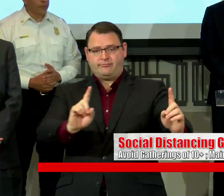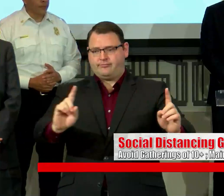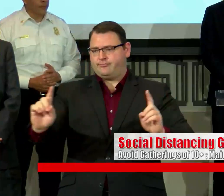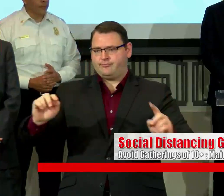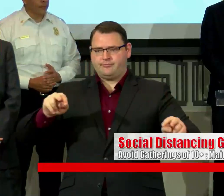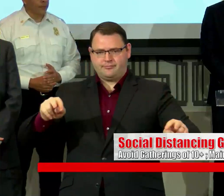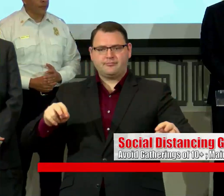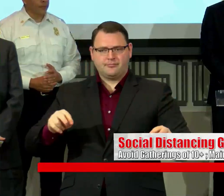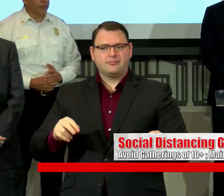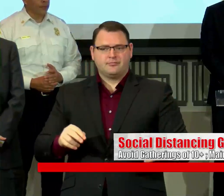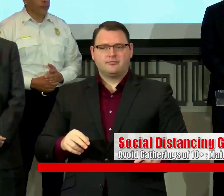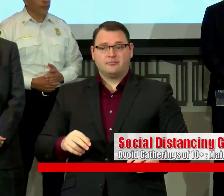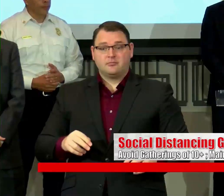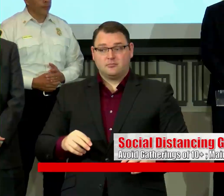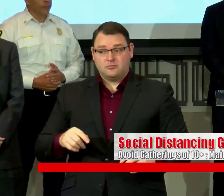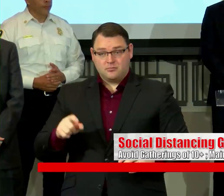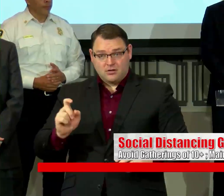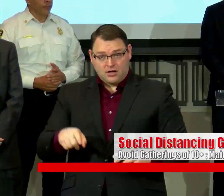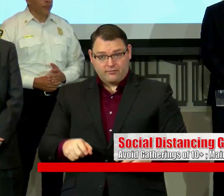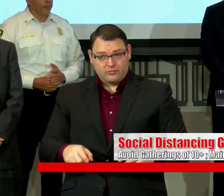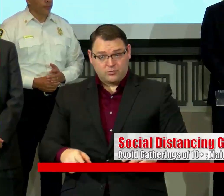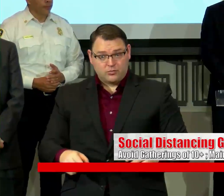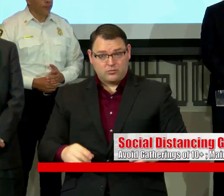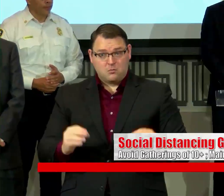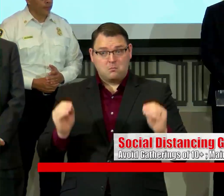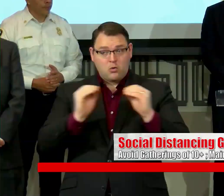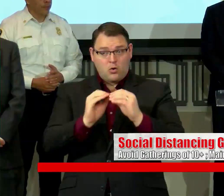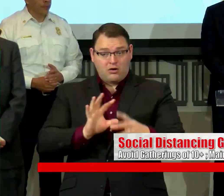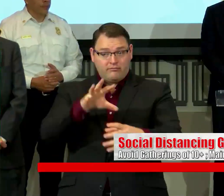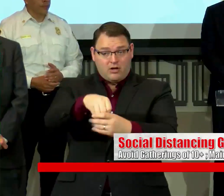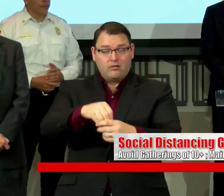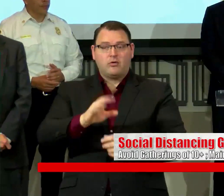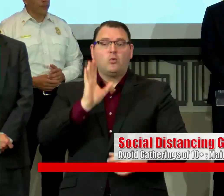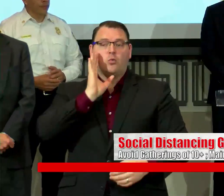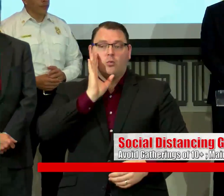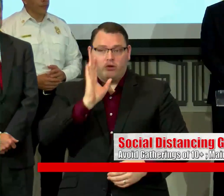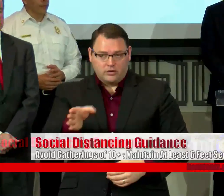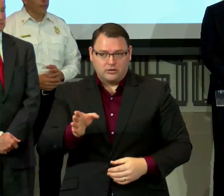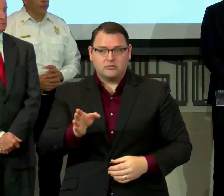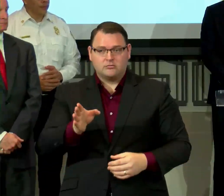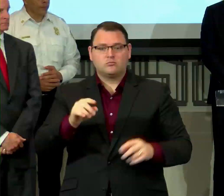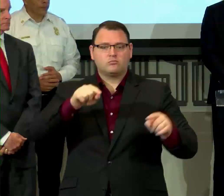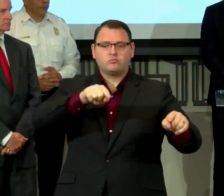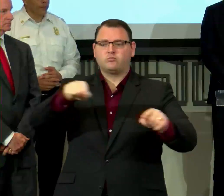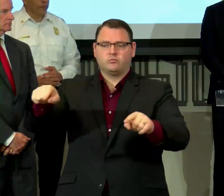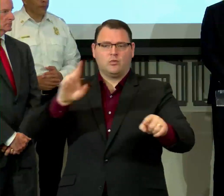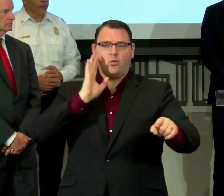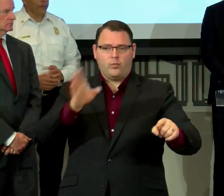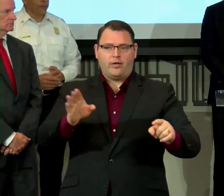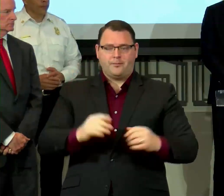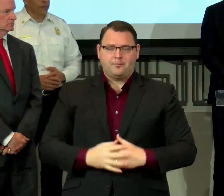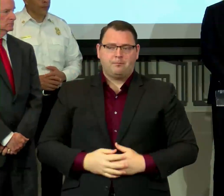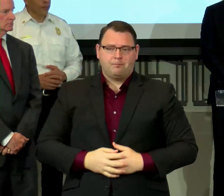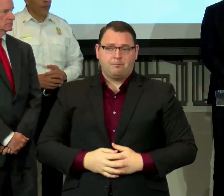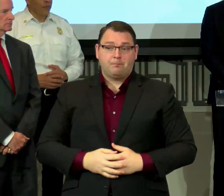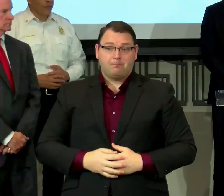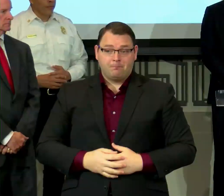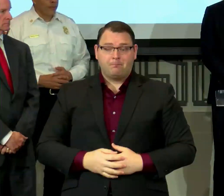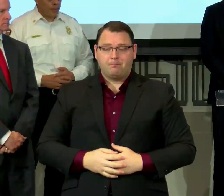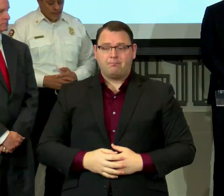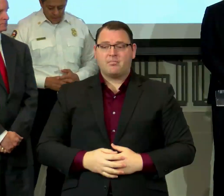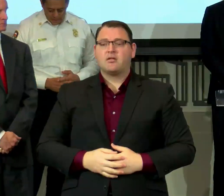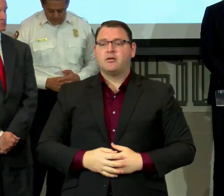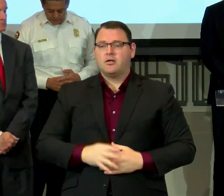we will do just that. And then let me just say, the numbers, we're doing more testing. The